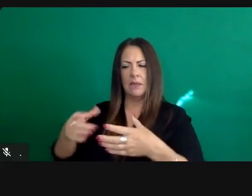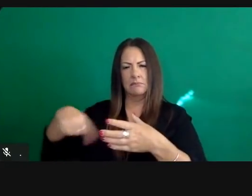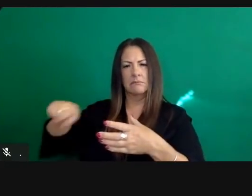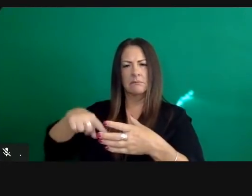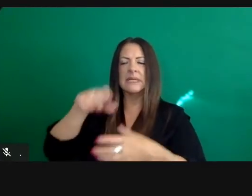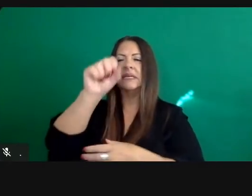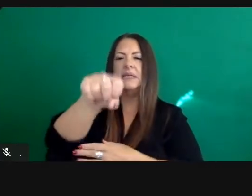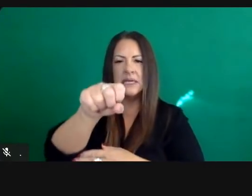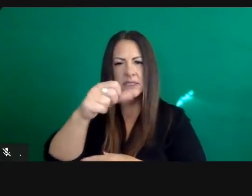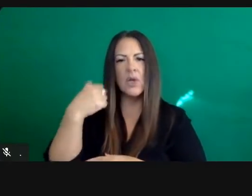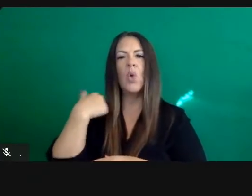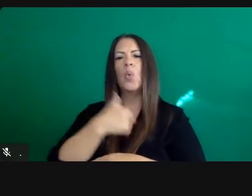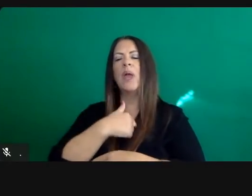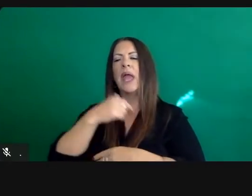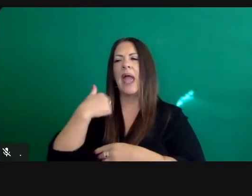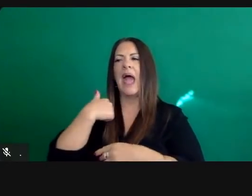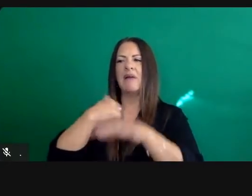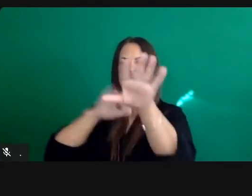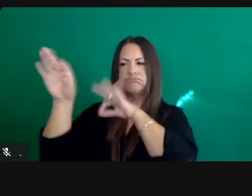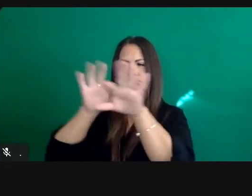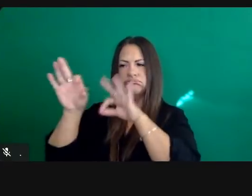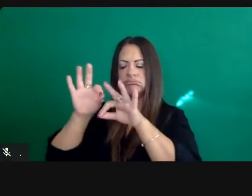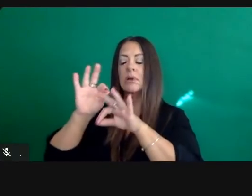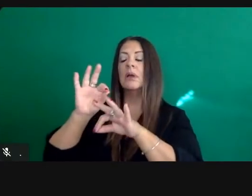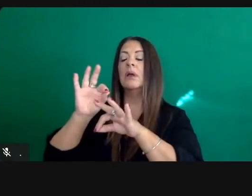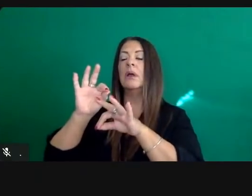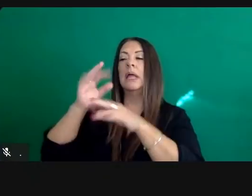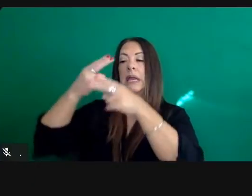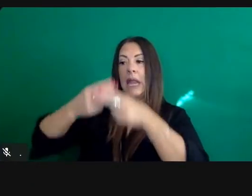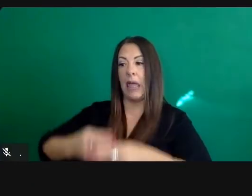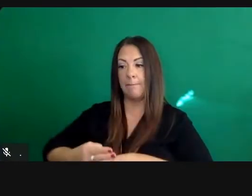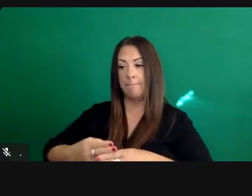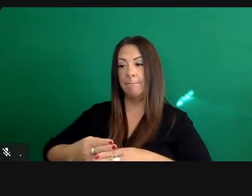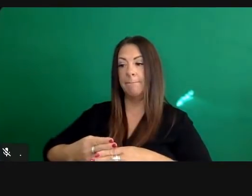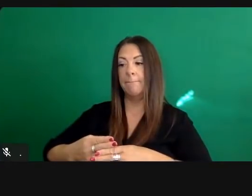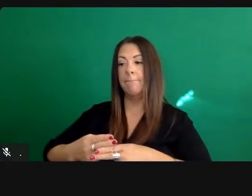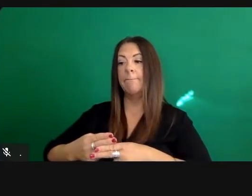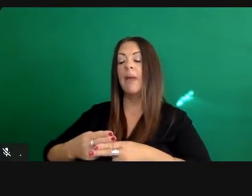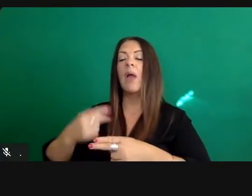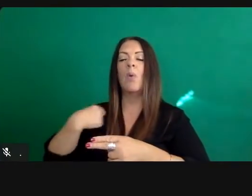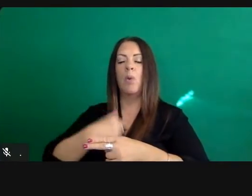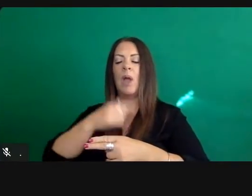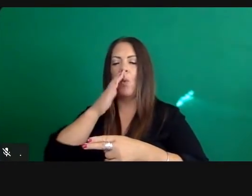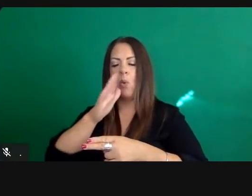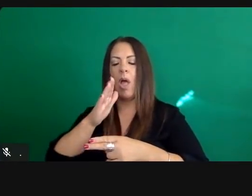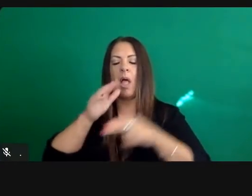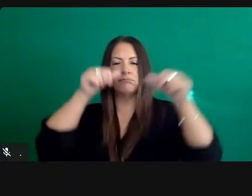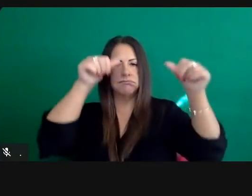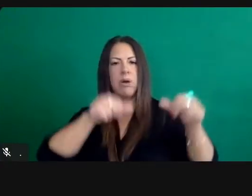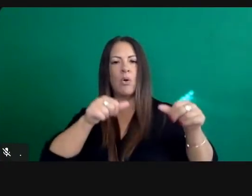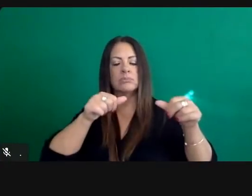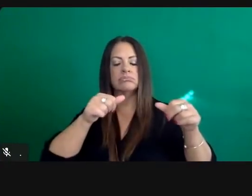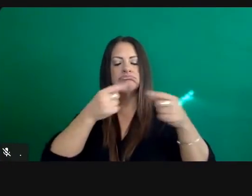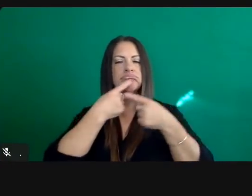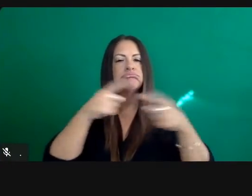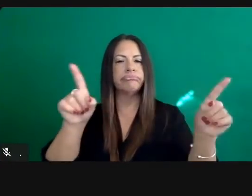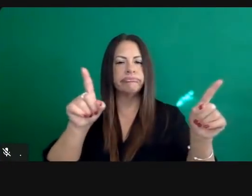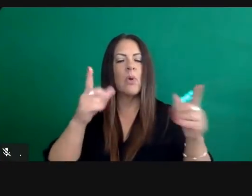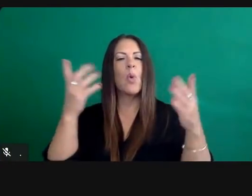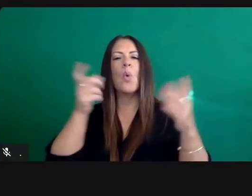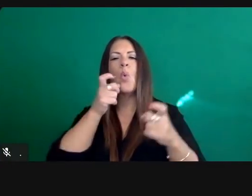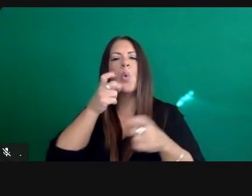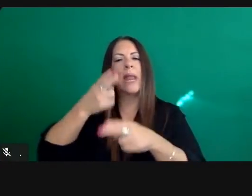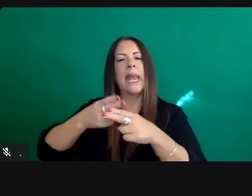of who will be on that committee, and once it's established, it will be made public, and their charge and mission will